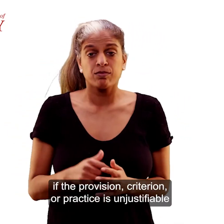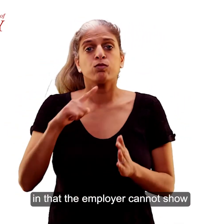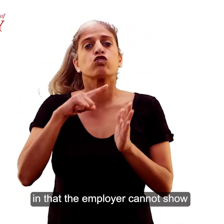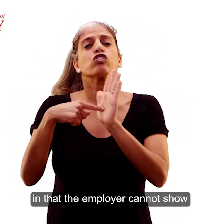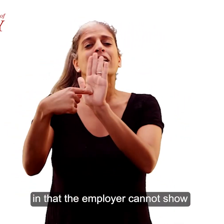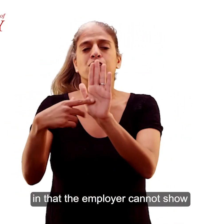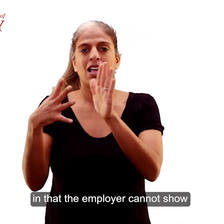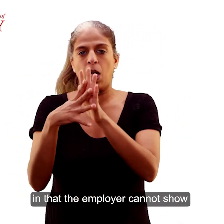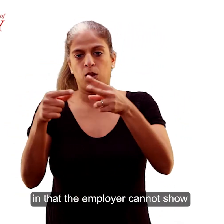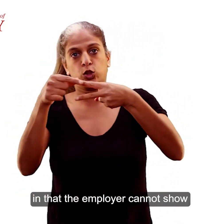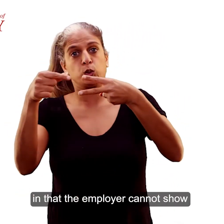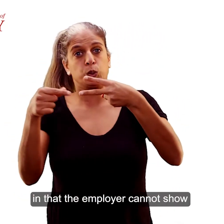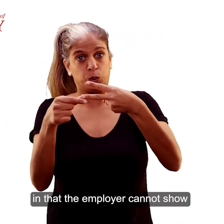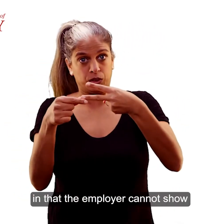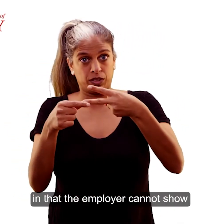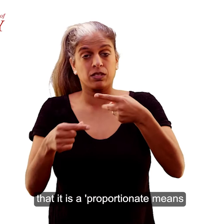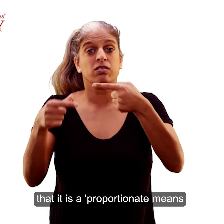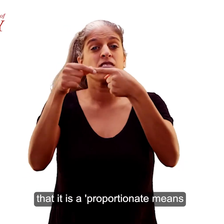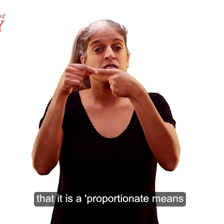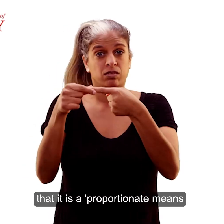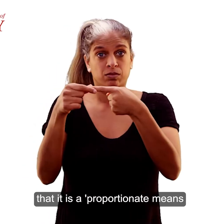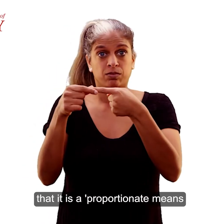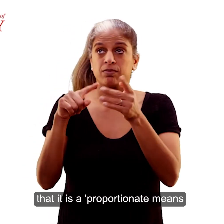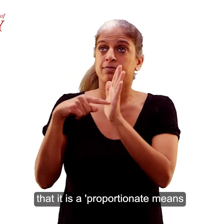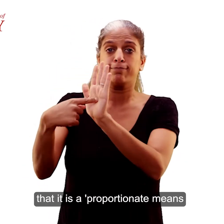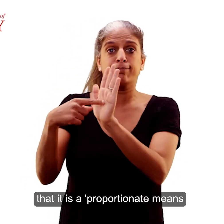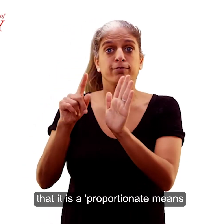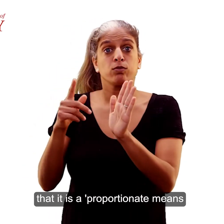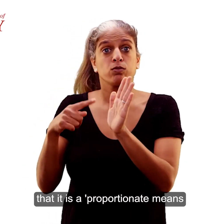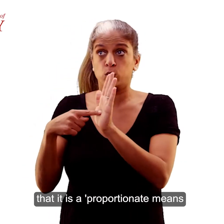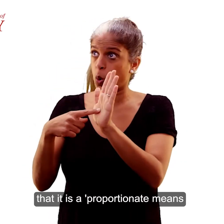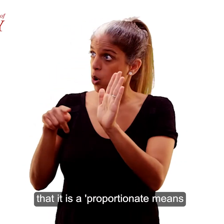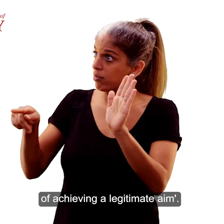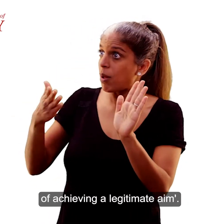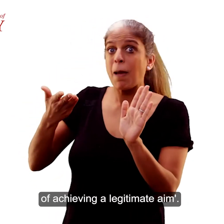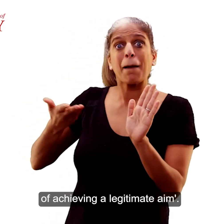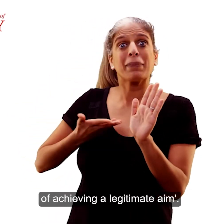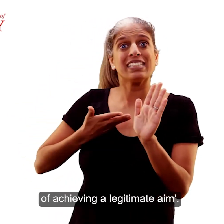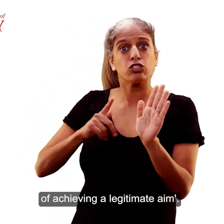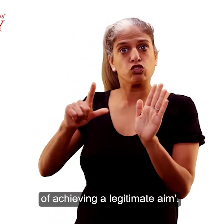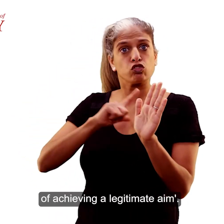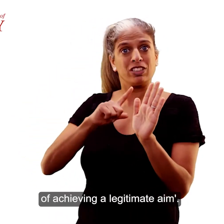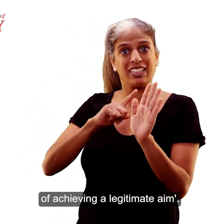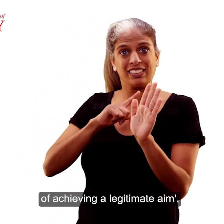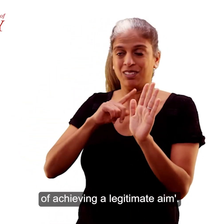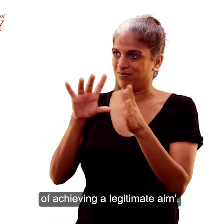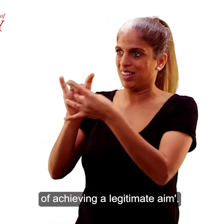in that the employer cannot show that it is a proportionate means of achieving a legitimate aim.